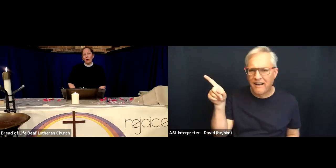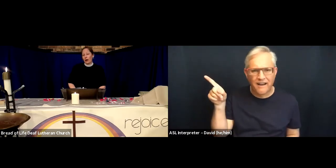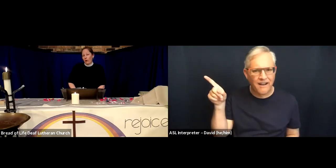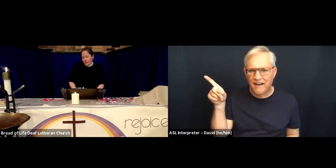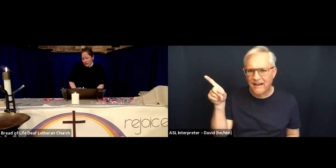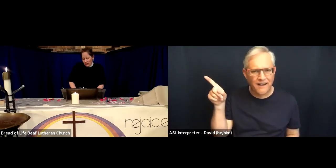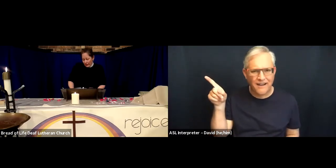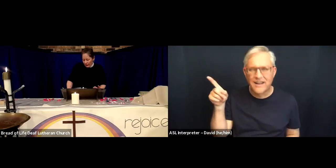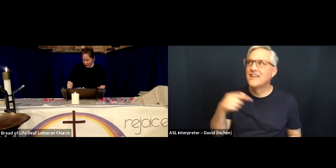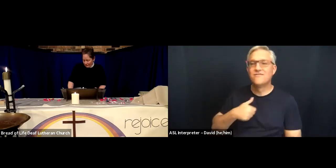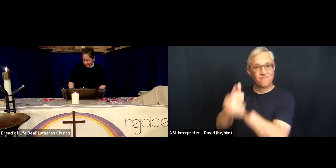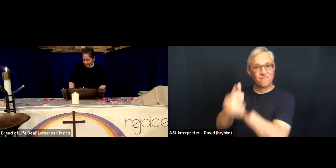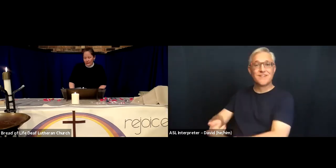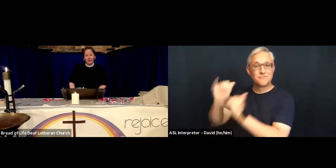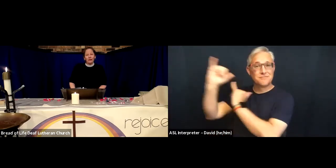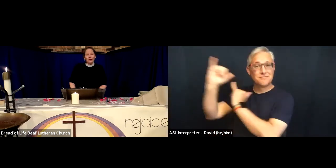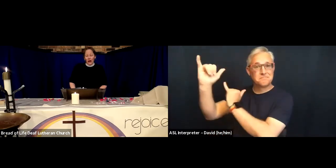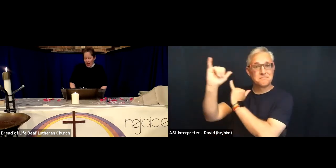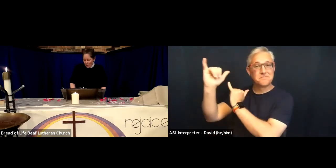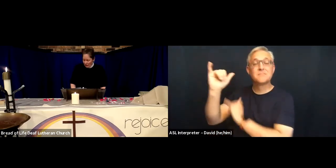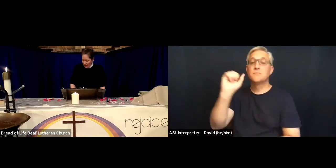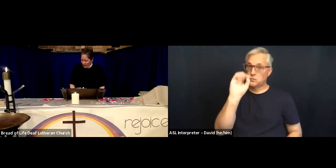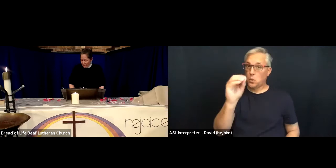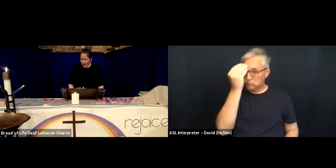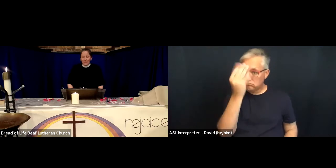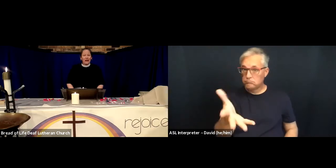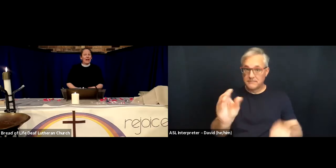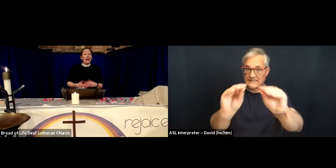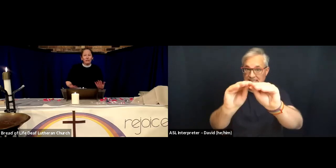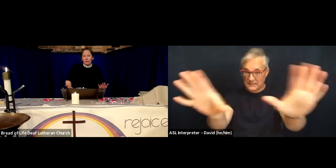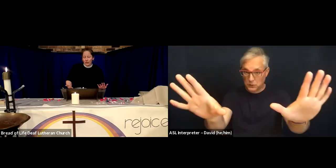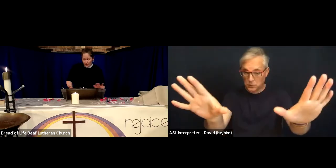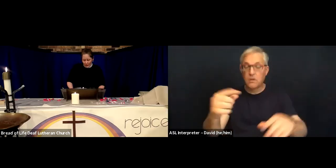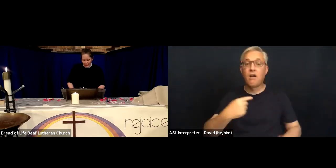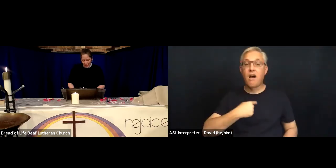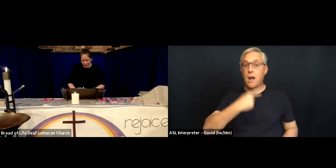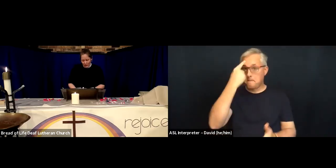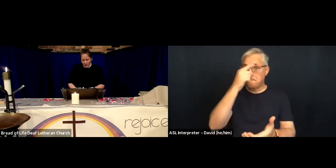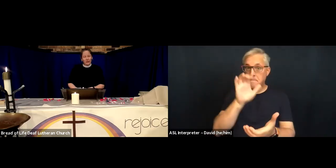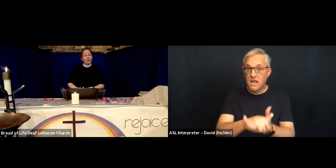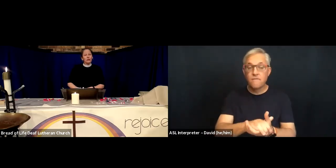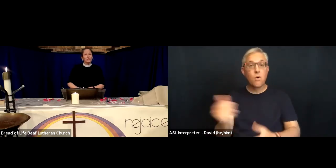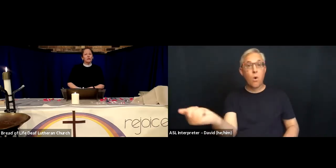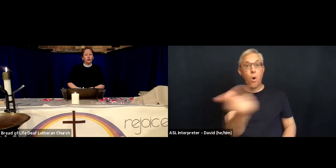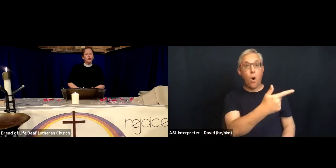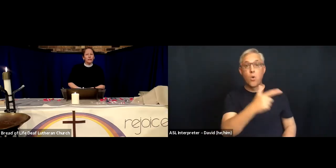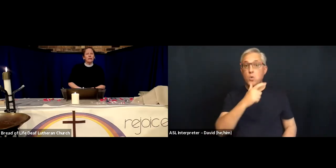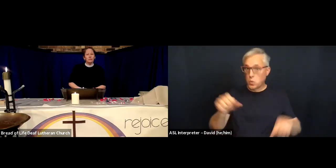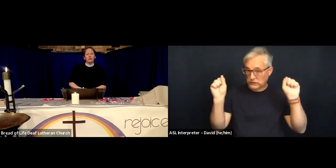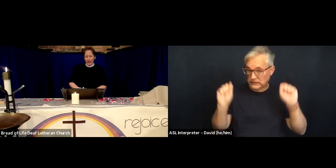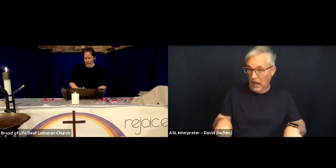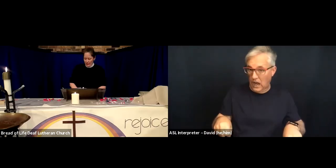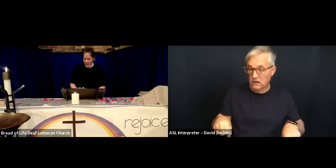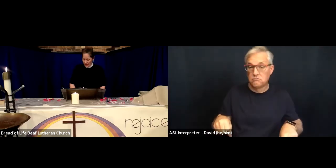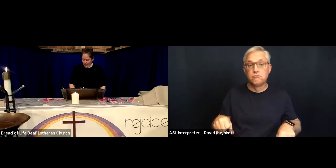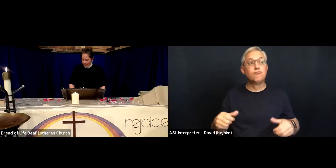So I want to be clear. I believe that everyone who is able should